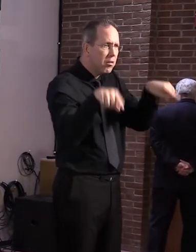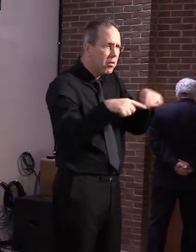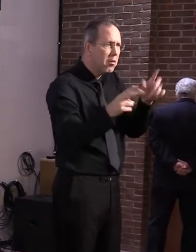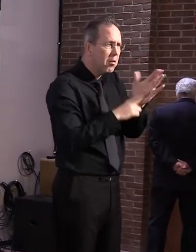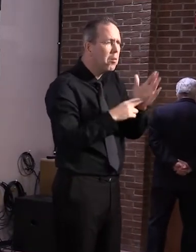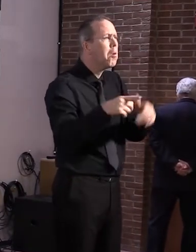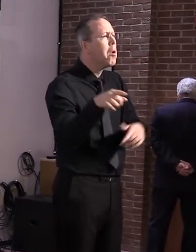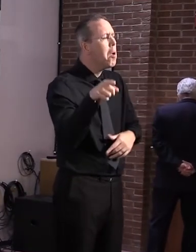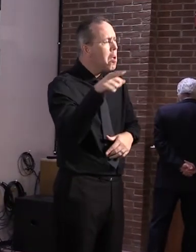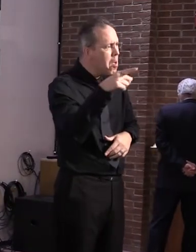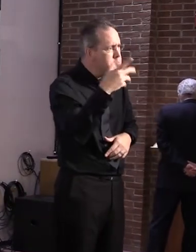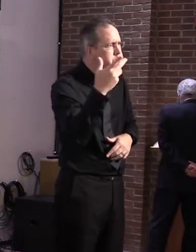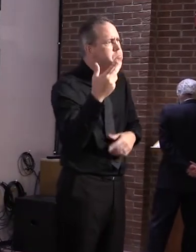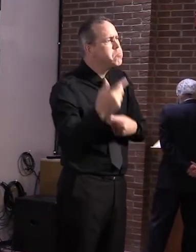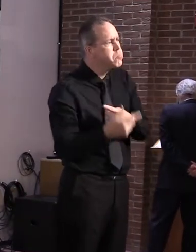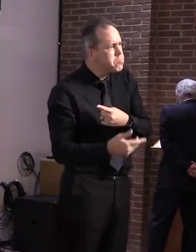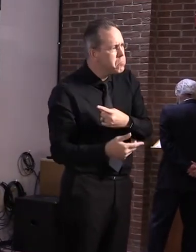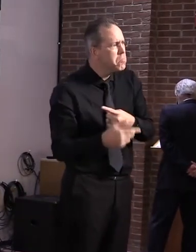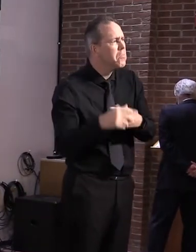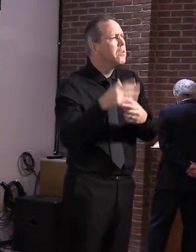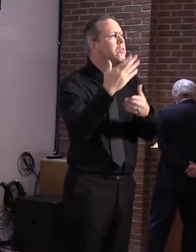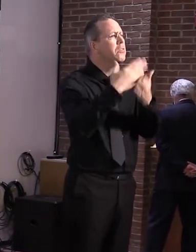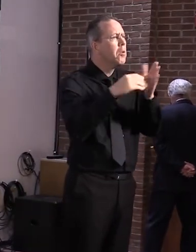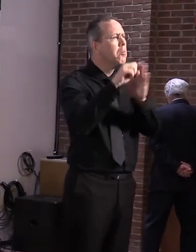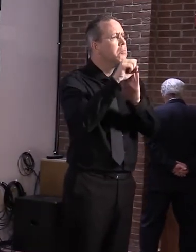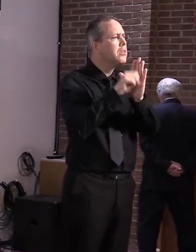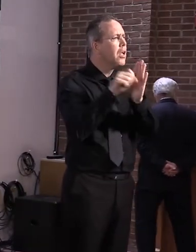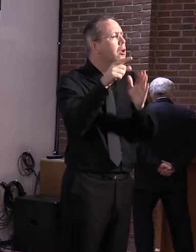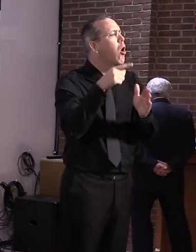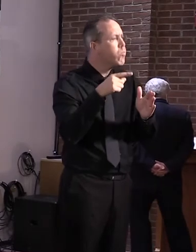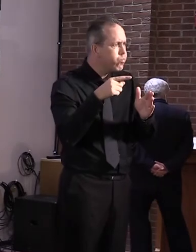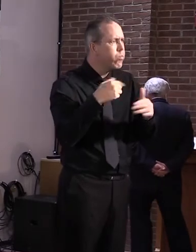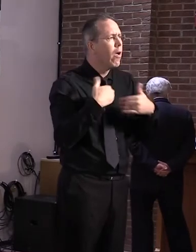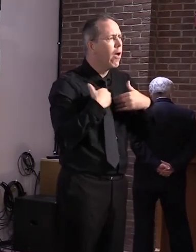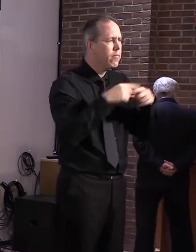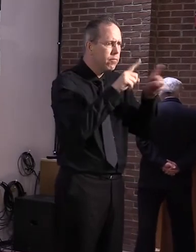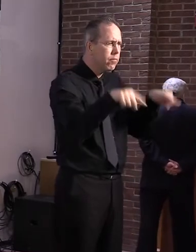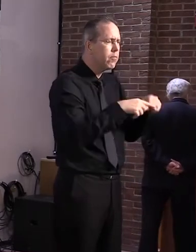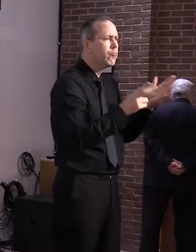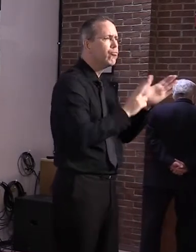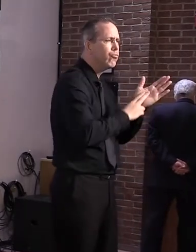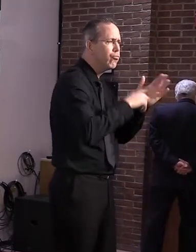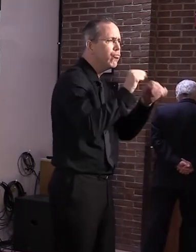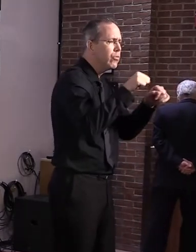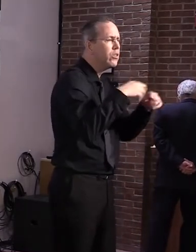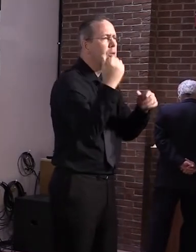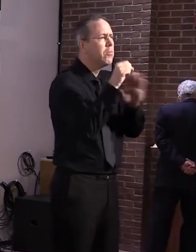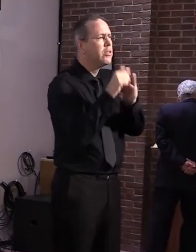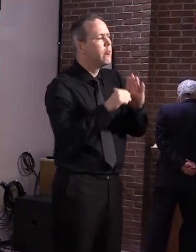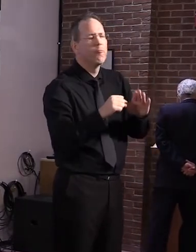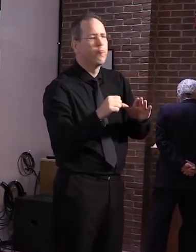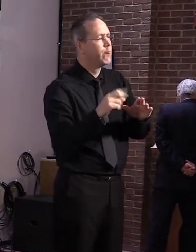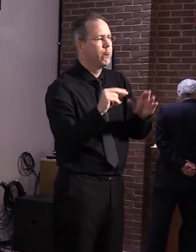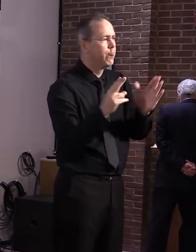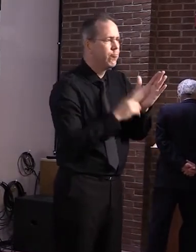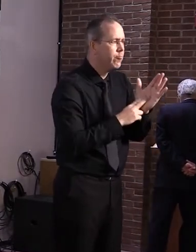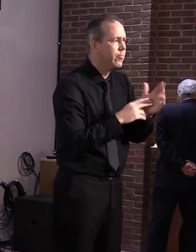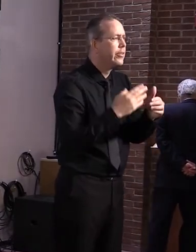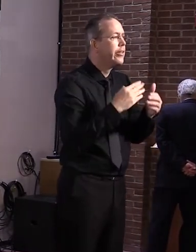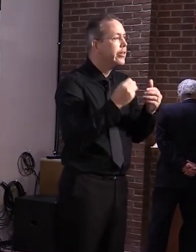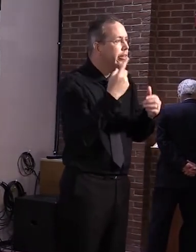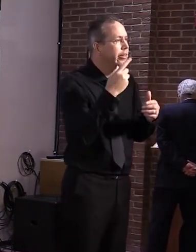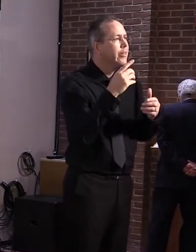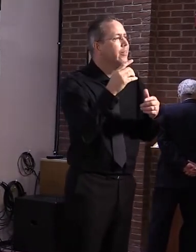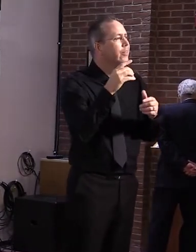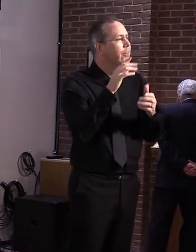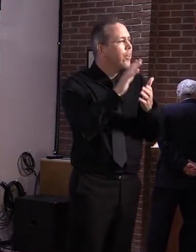behavioral rules and guidance to students, how they're supposed to behave. And so I'm sure everyone will eventually do this. And